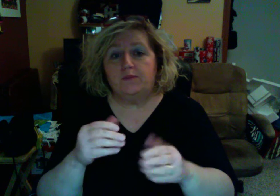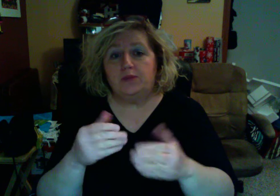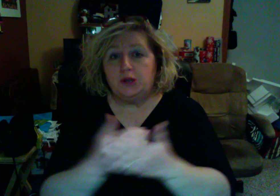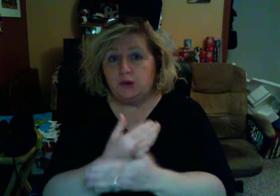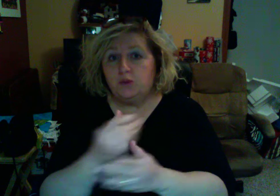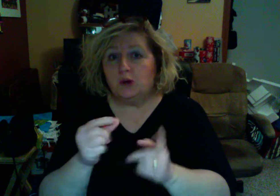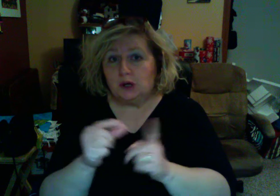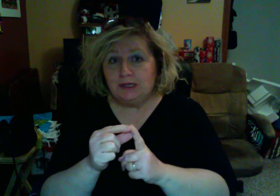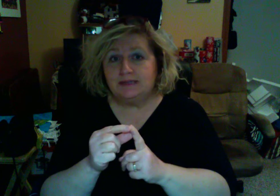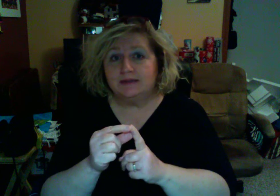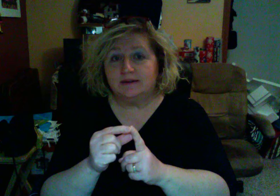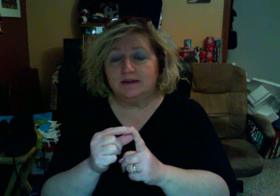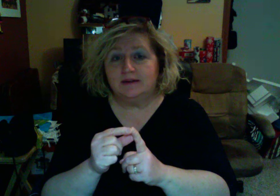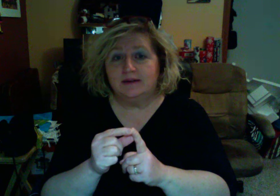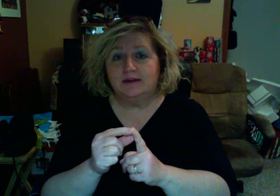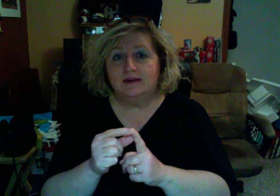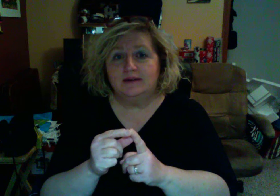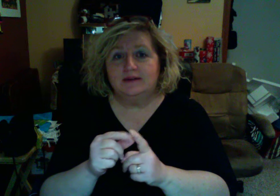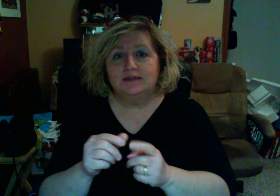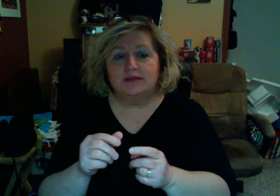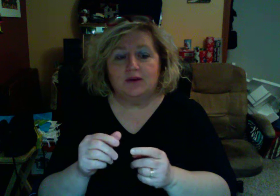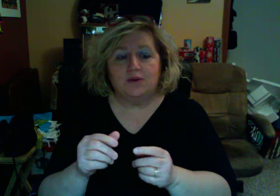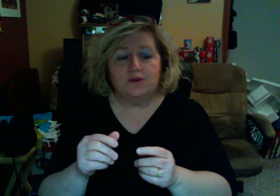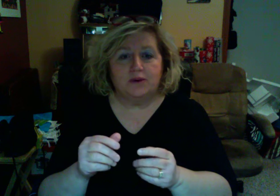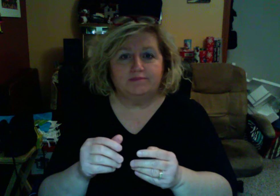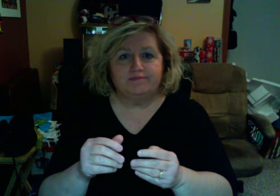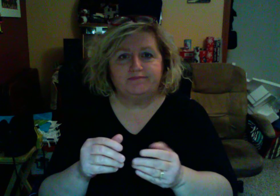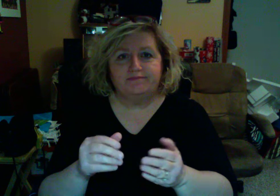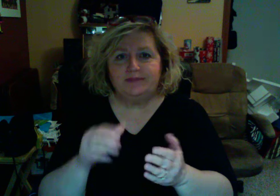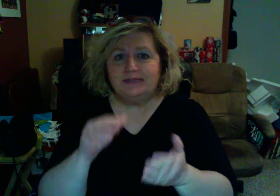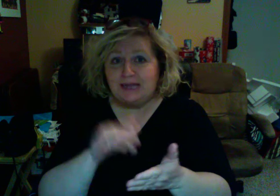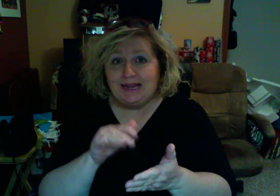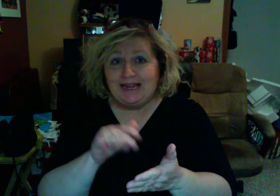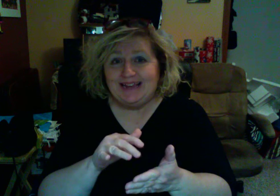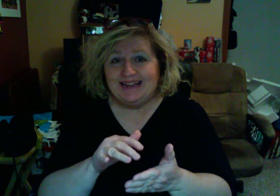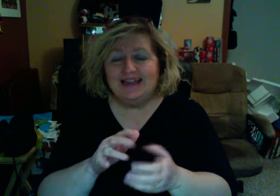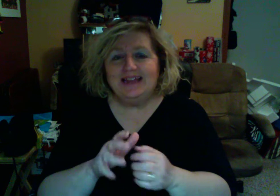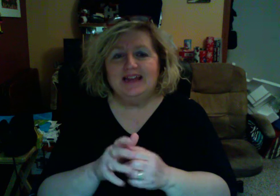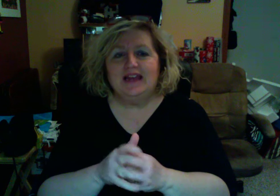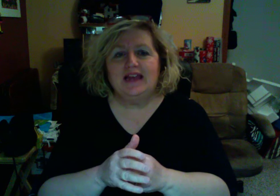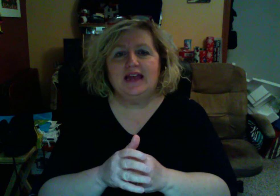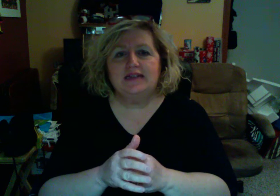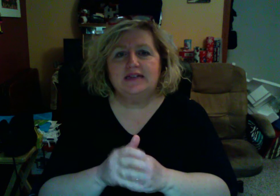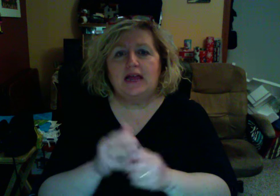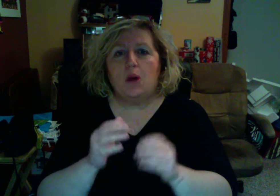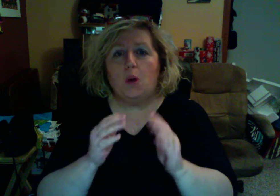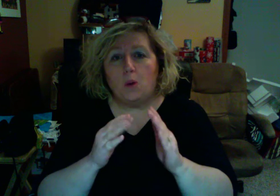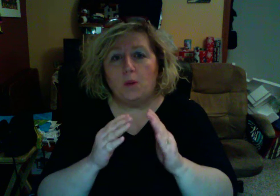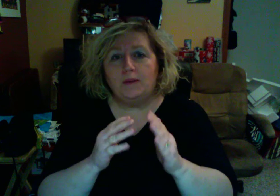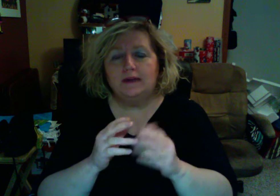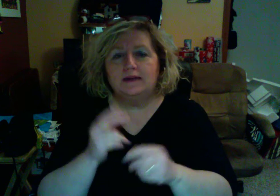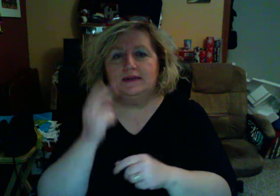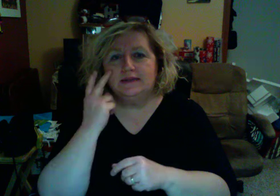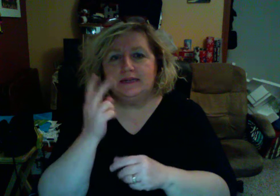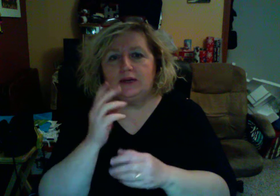the new words. So study, and I hope to see you